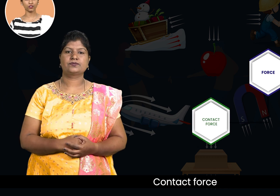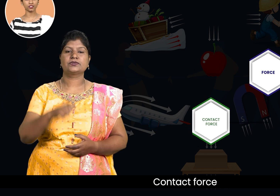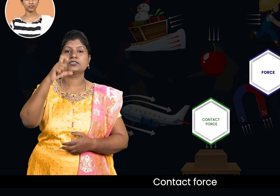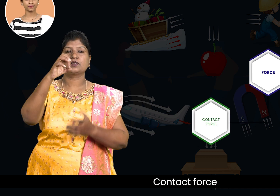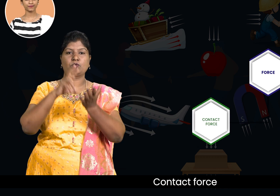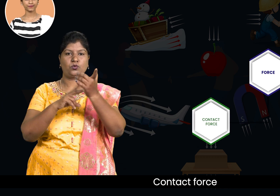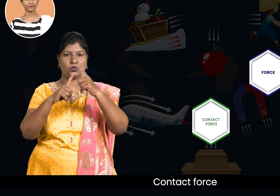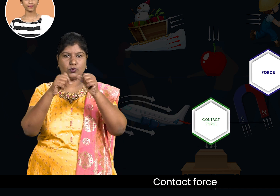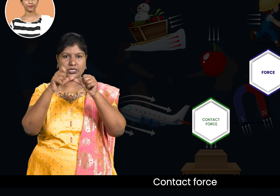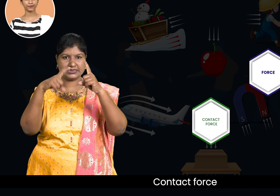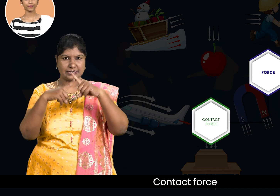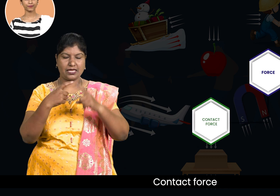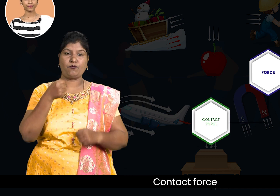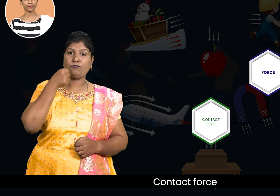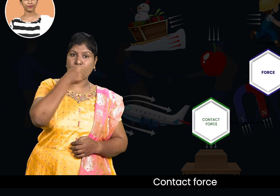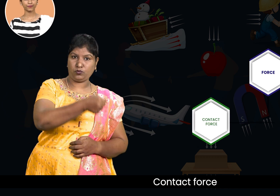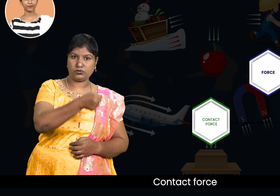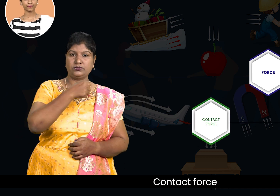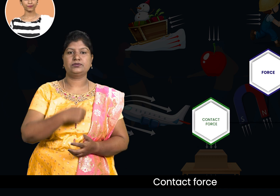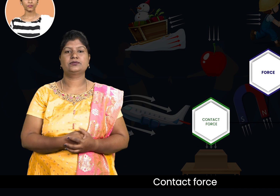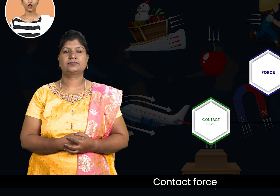contact force,